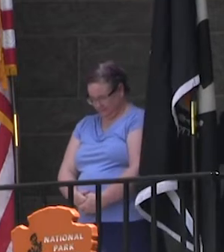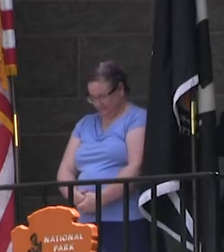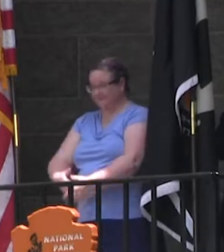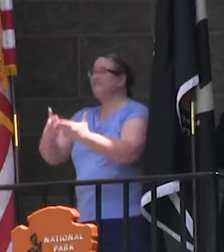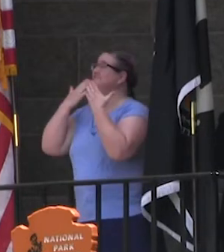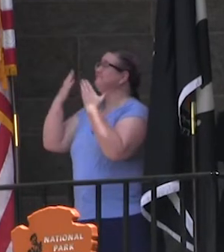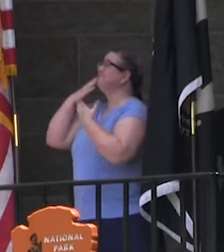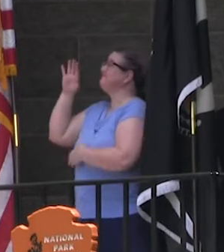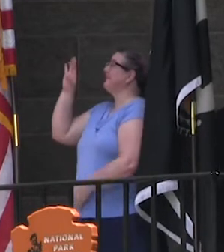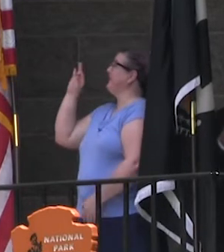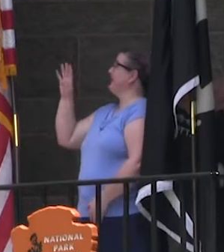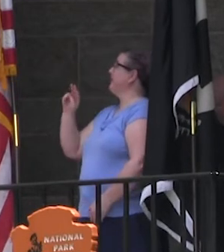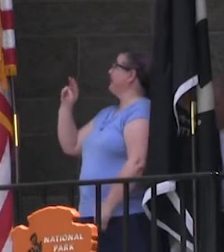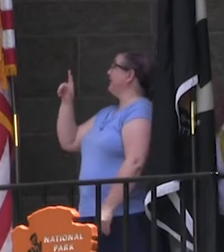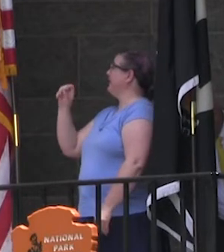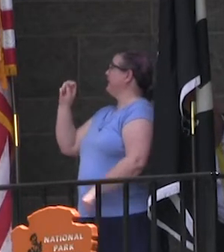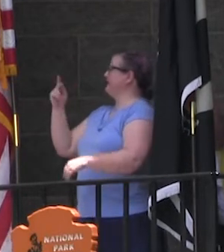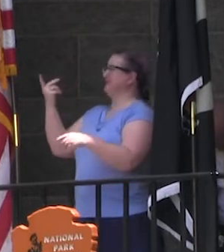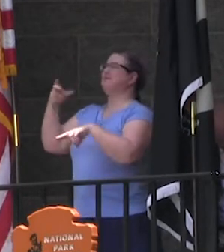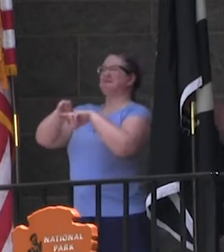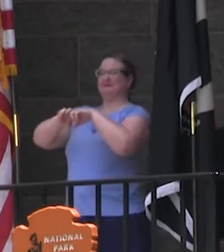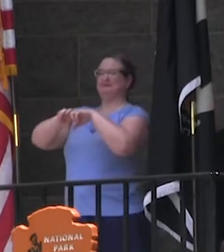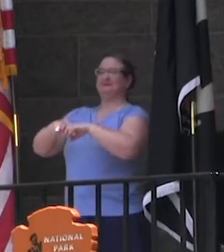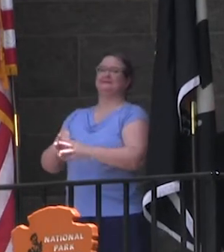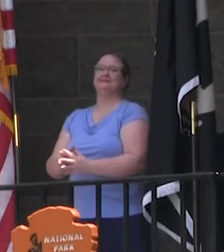Thank you, Father Nelson. You may be seated.